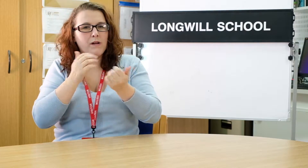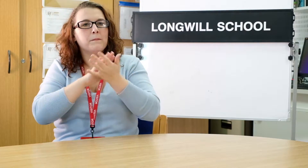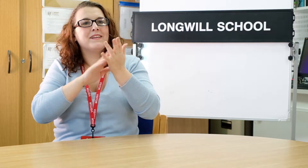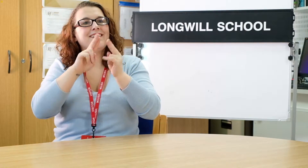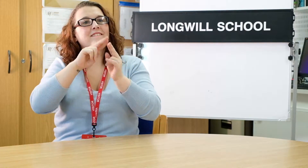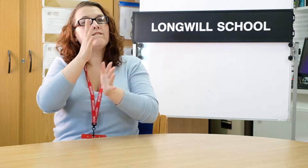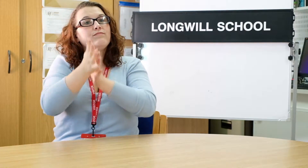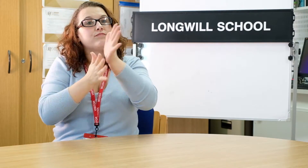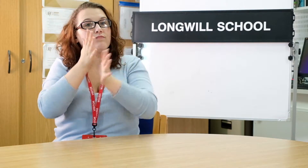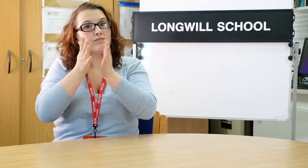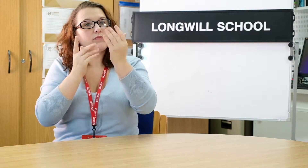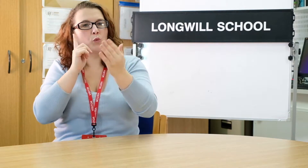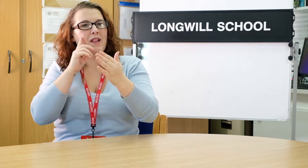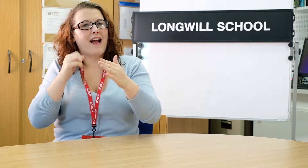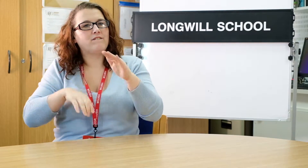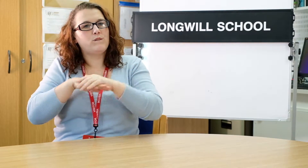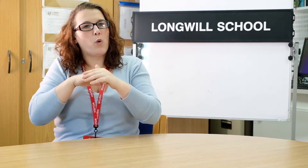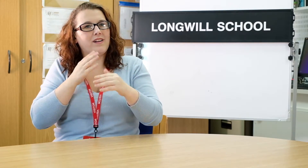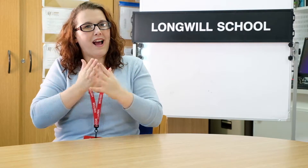have full access.